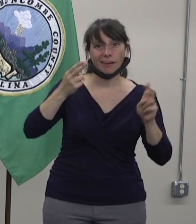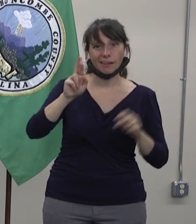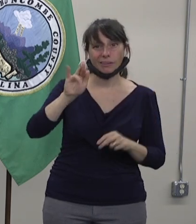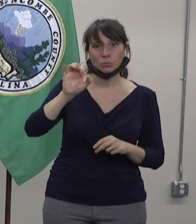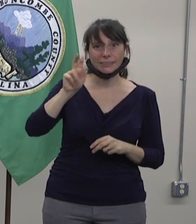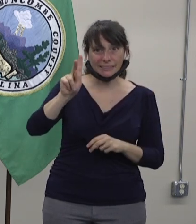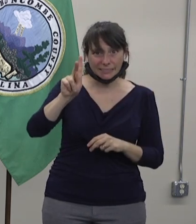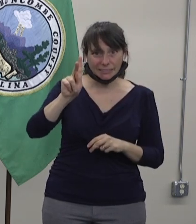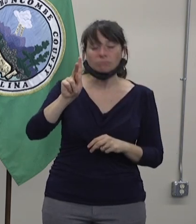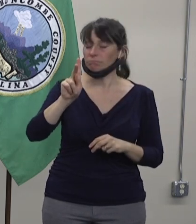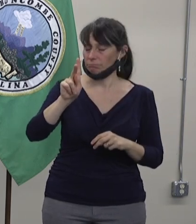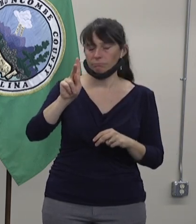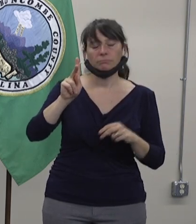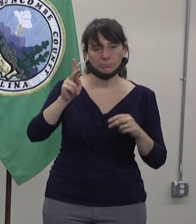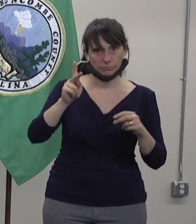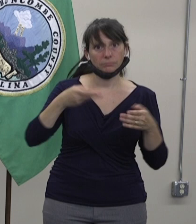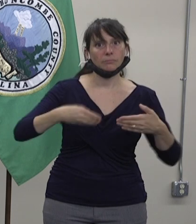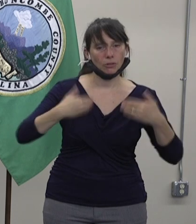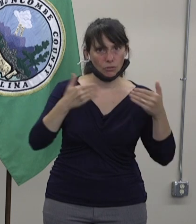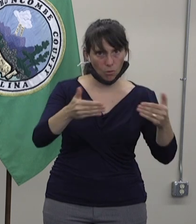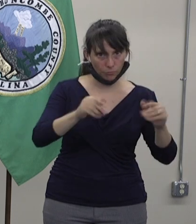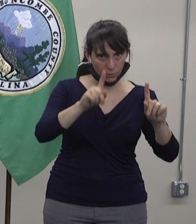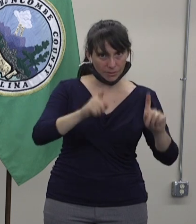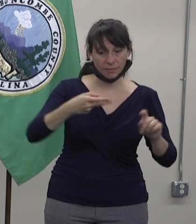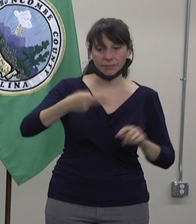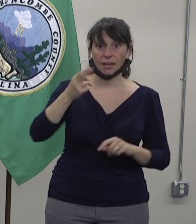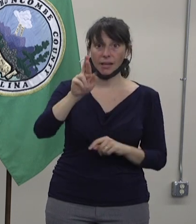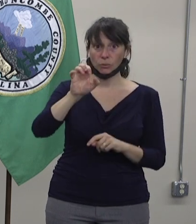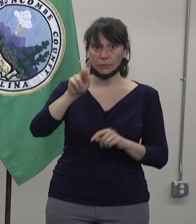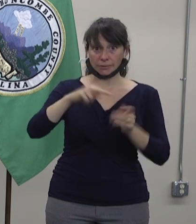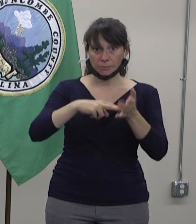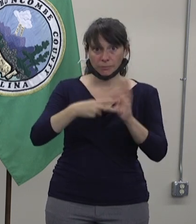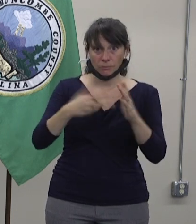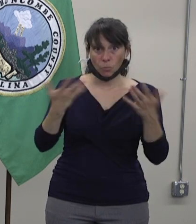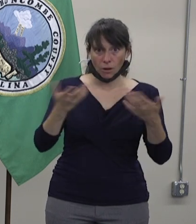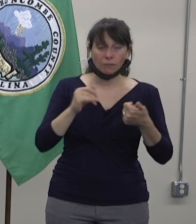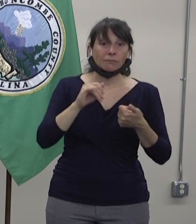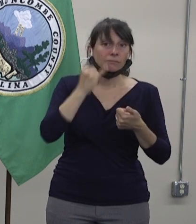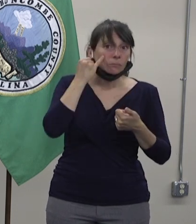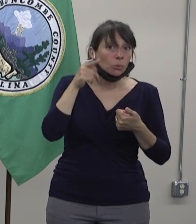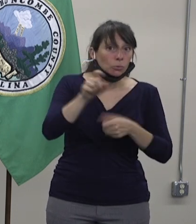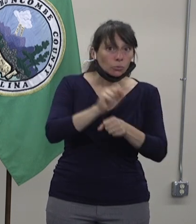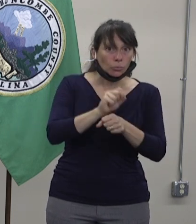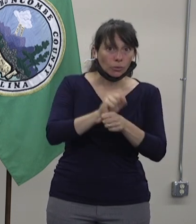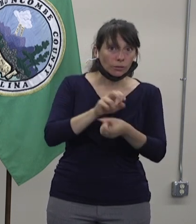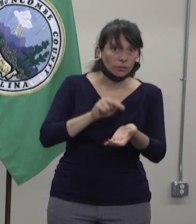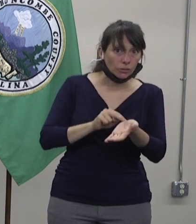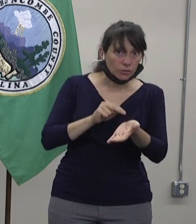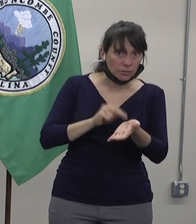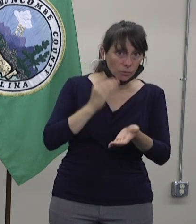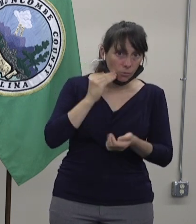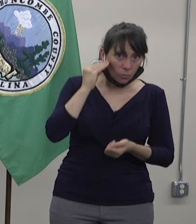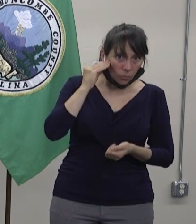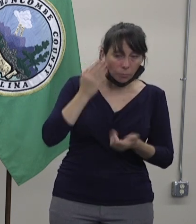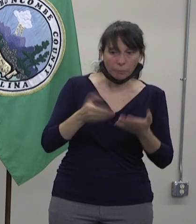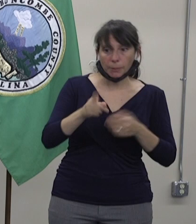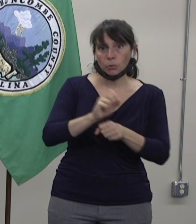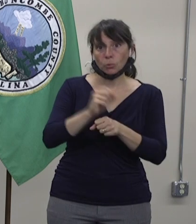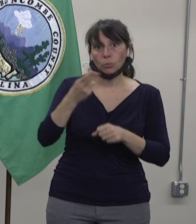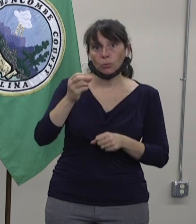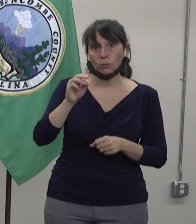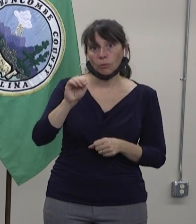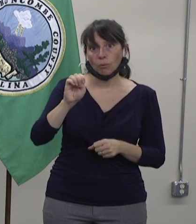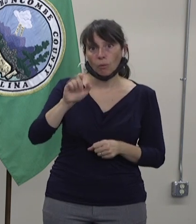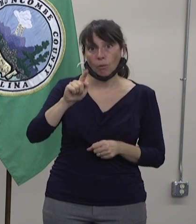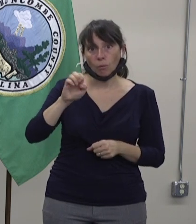not you have symptoms. And this includes people who live and work in high-risk settings like long-term care facilities, homeless shelters, or